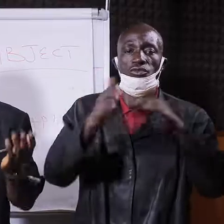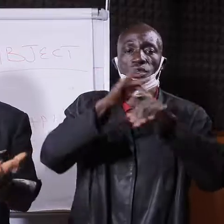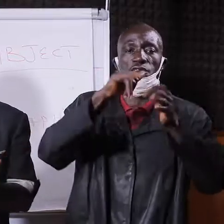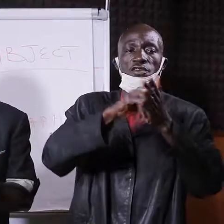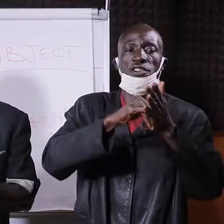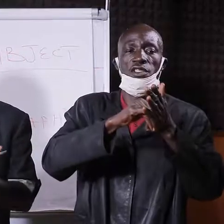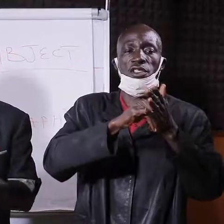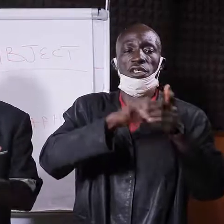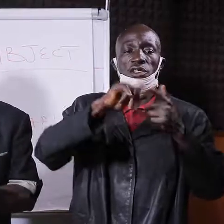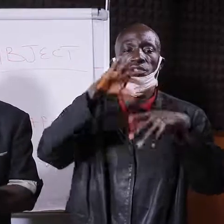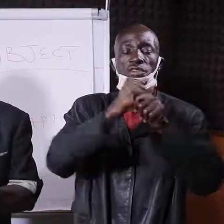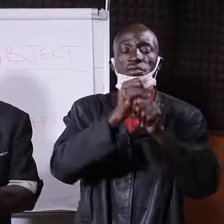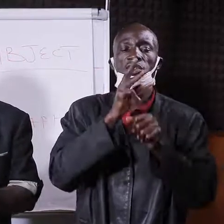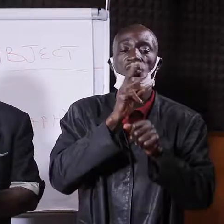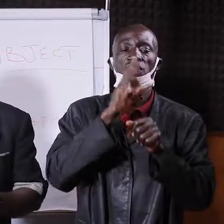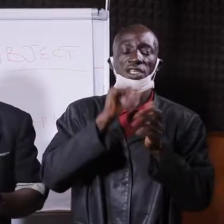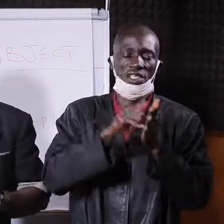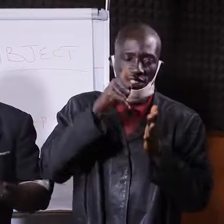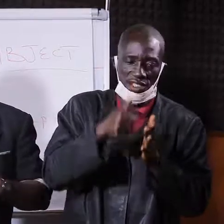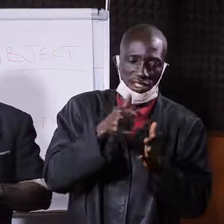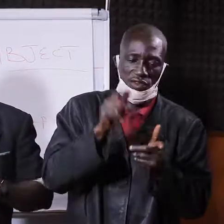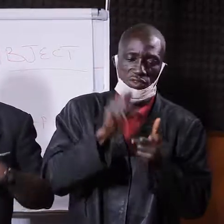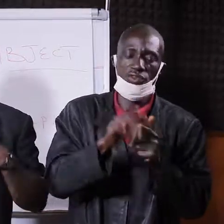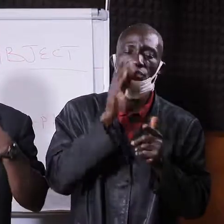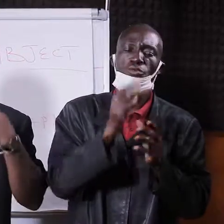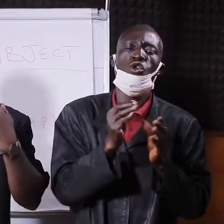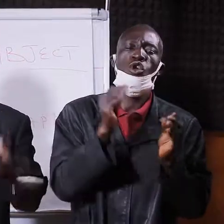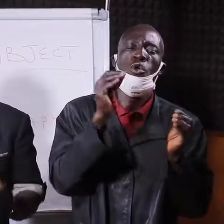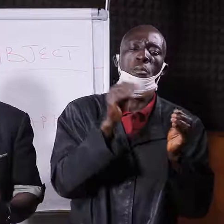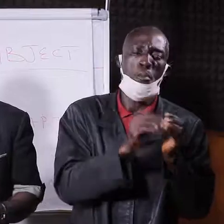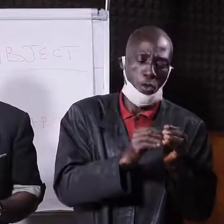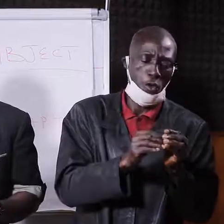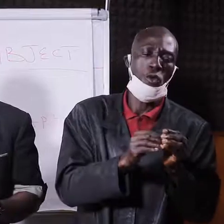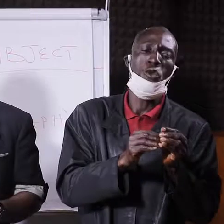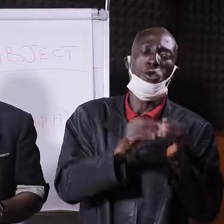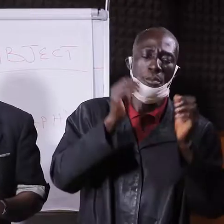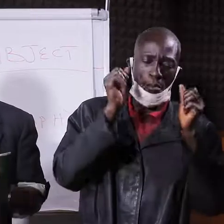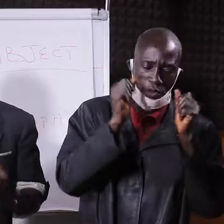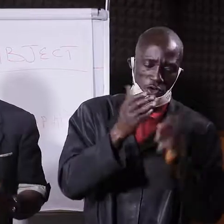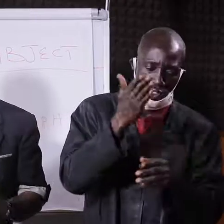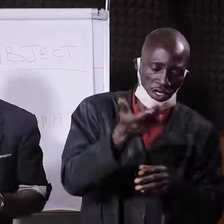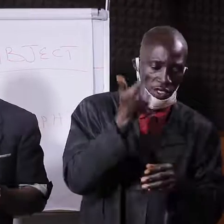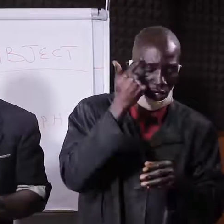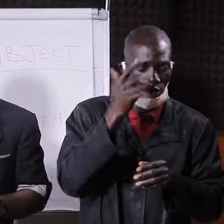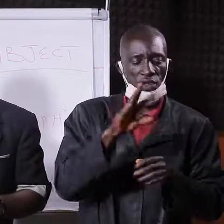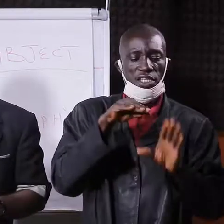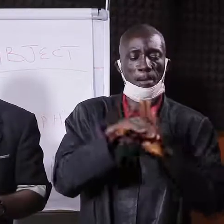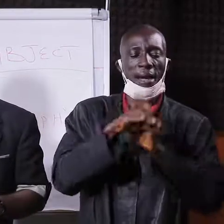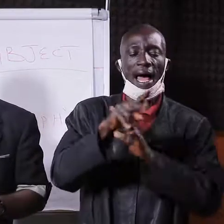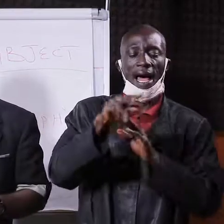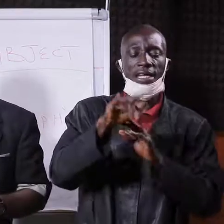thereby making the water itself to be more available for the plants to